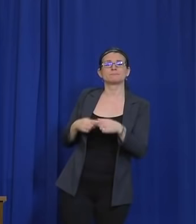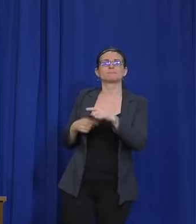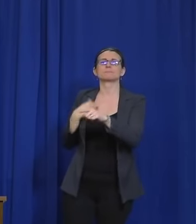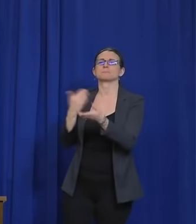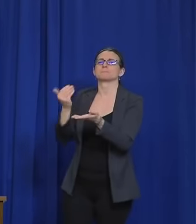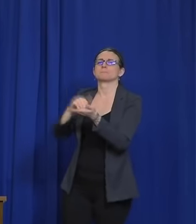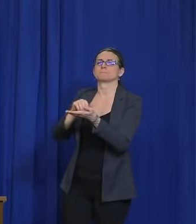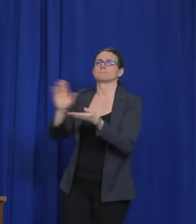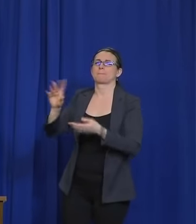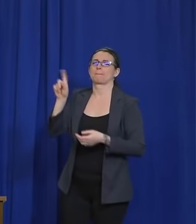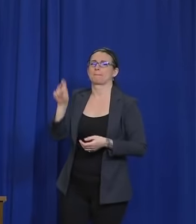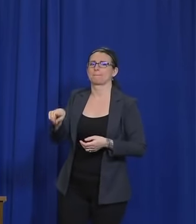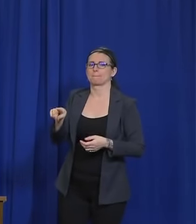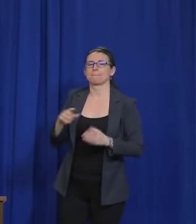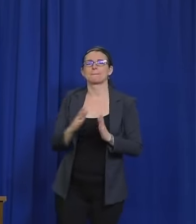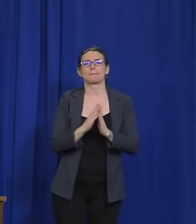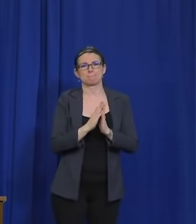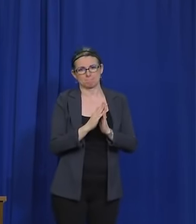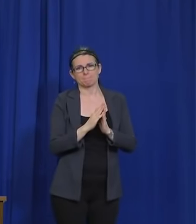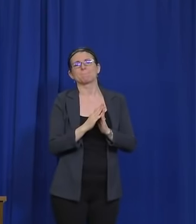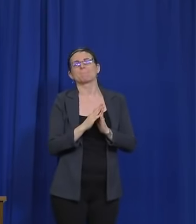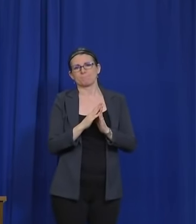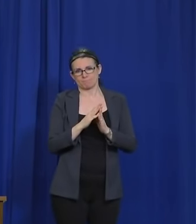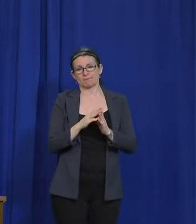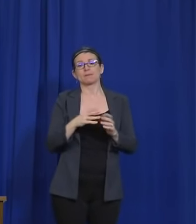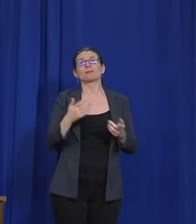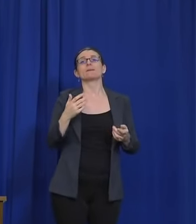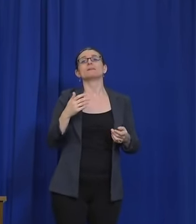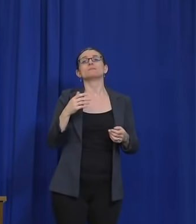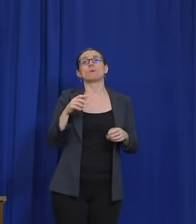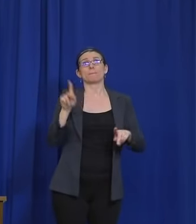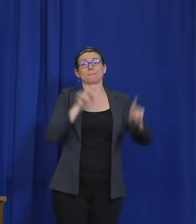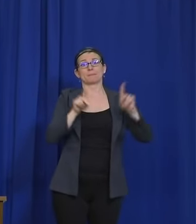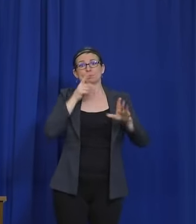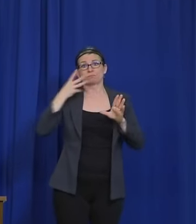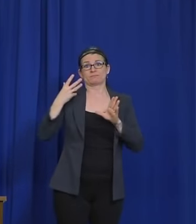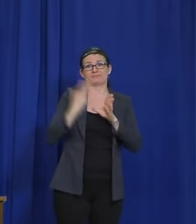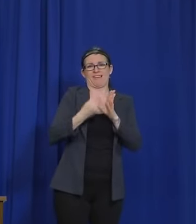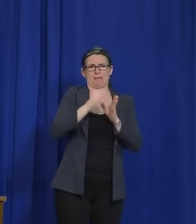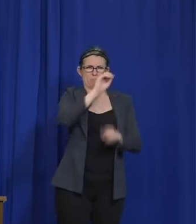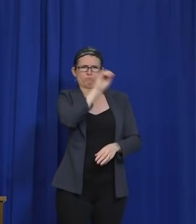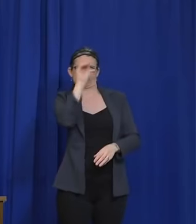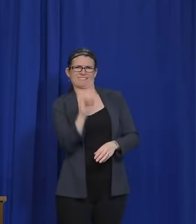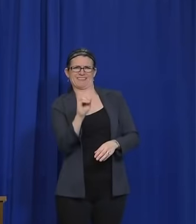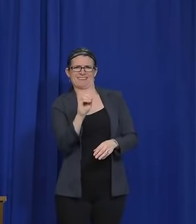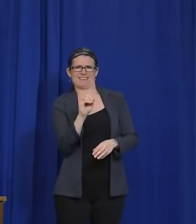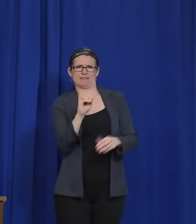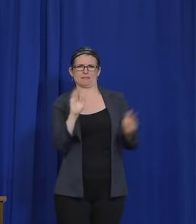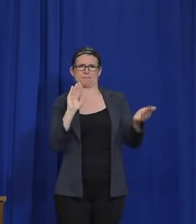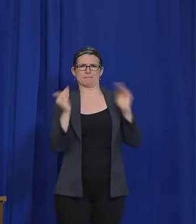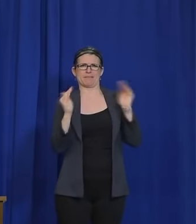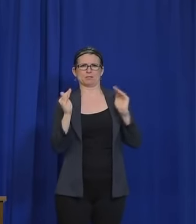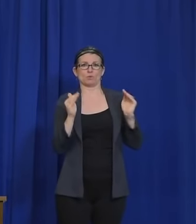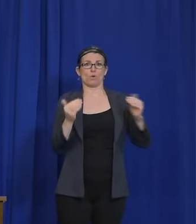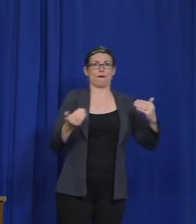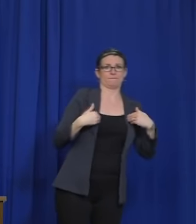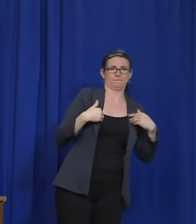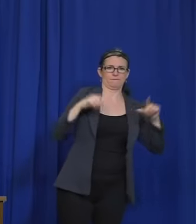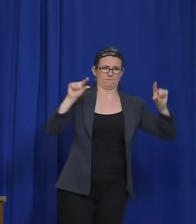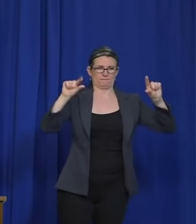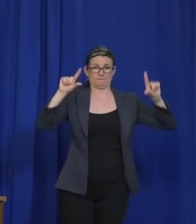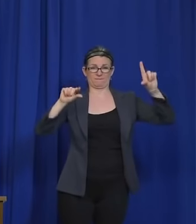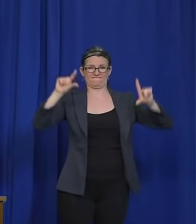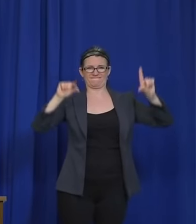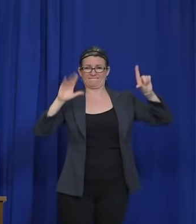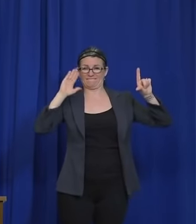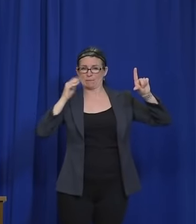say, while one way to calculate a death rate is the number of people passing away from COVID-19 amongst